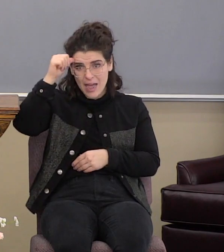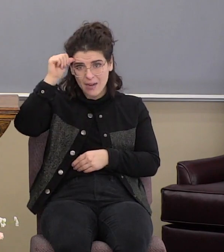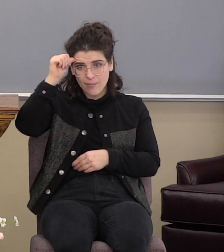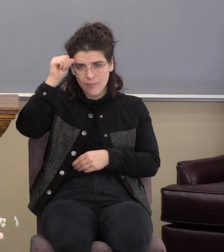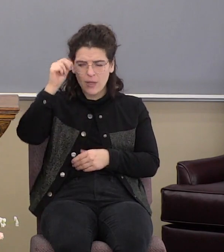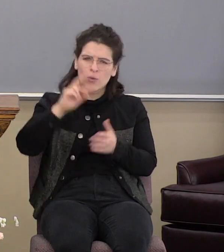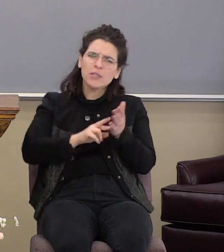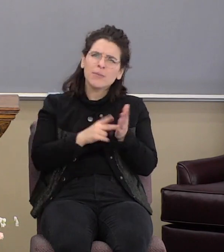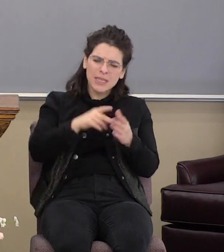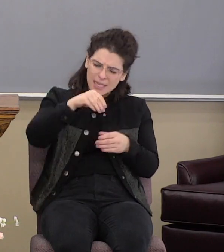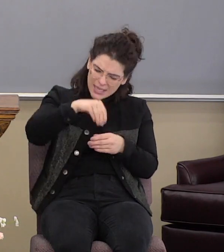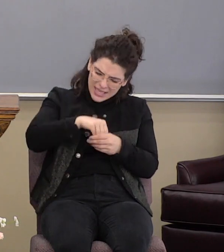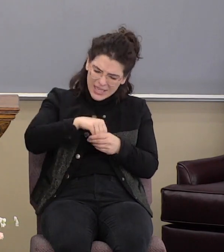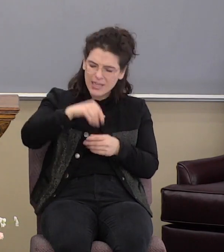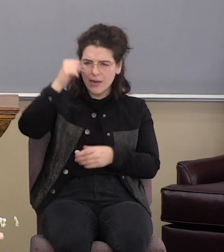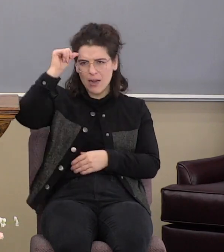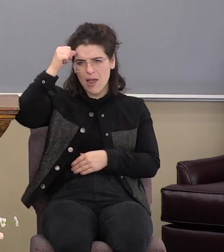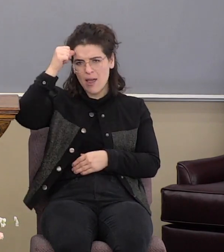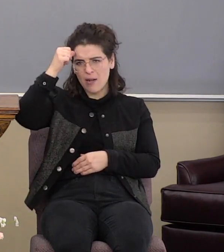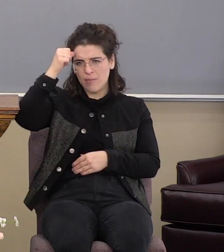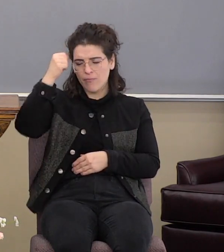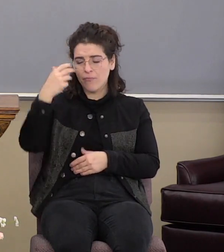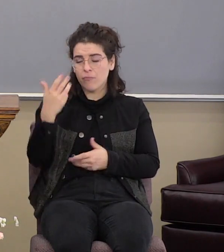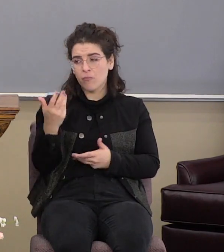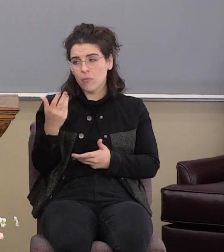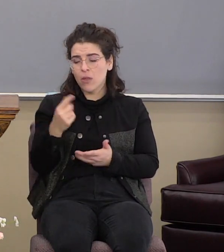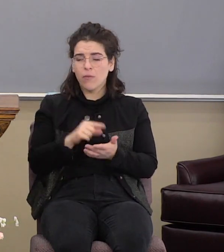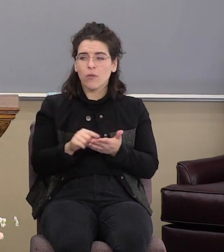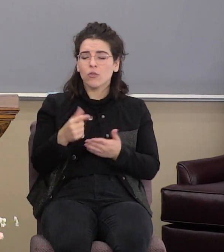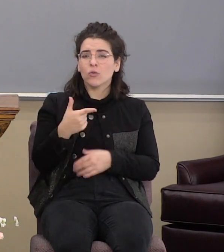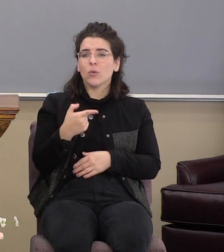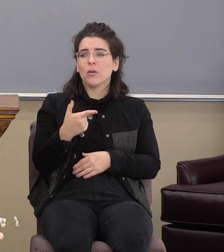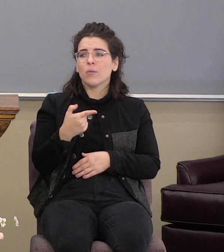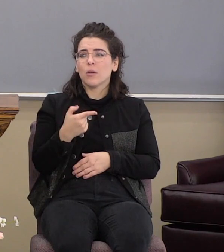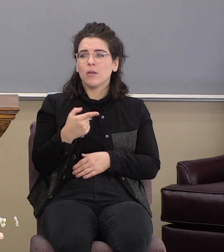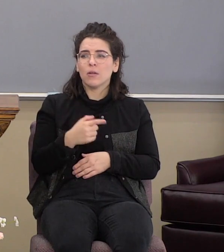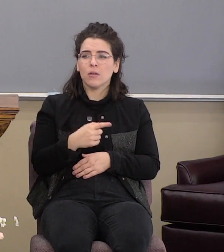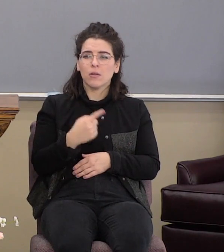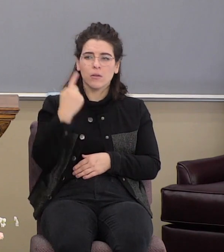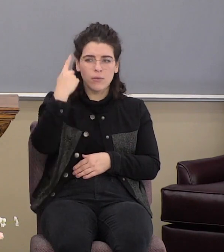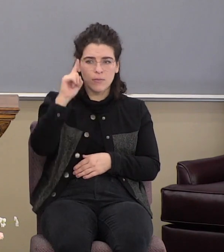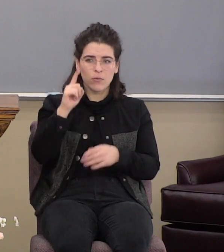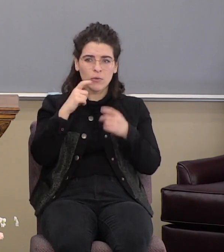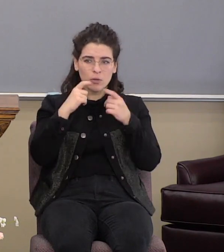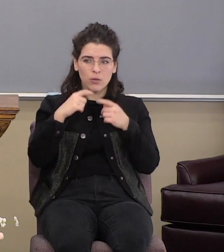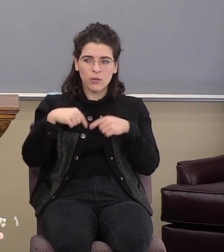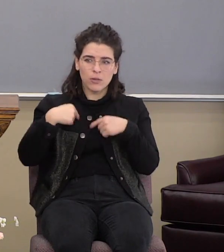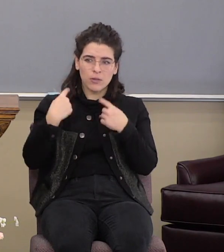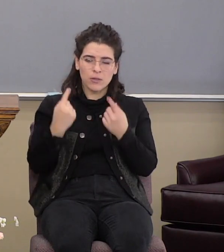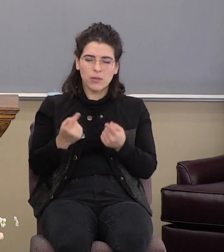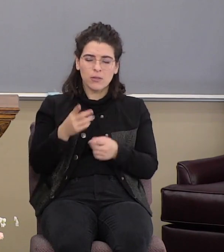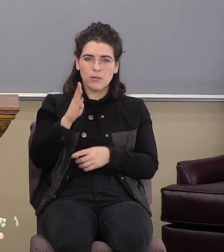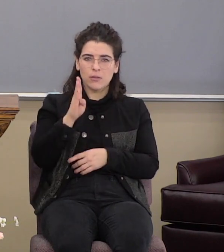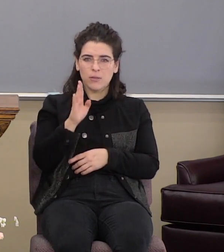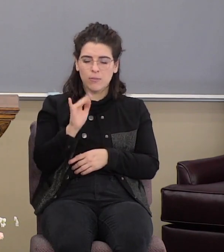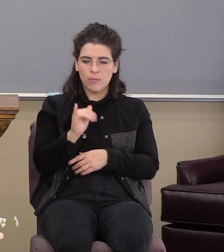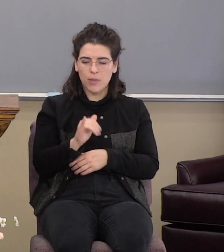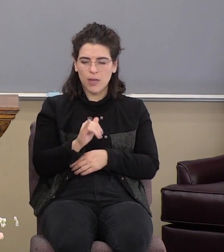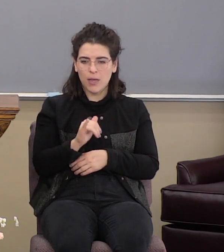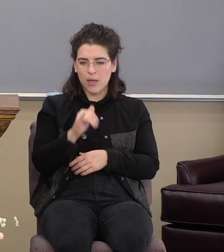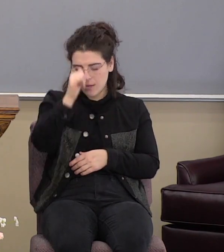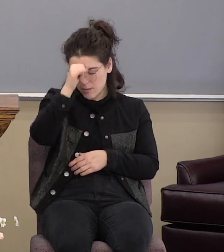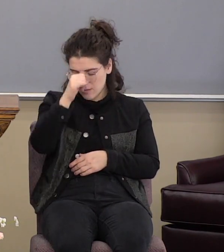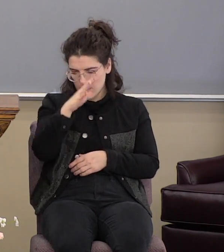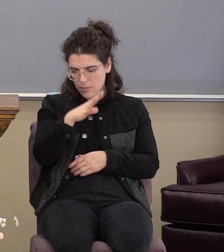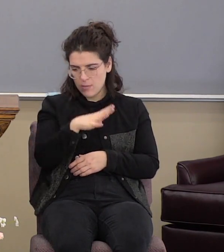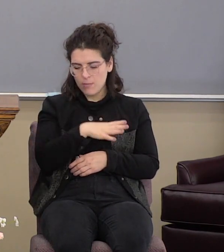does it mean in Adam? Look at verse 21. For since by